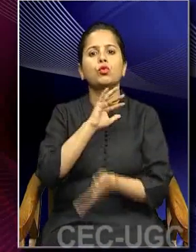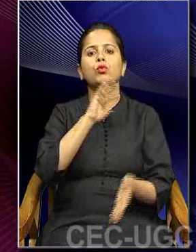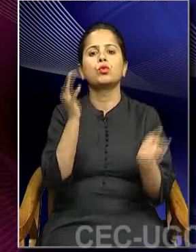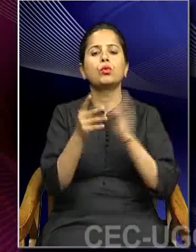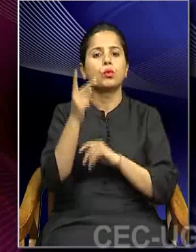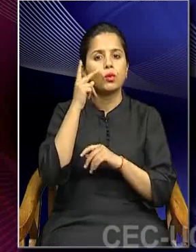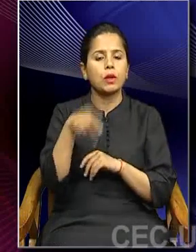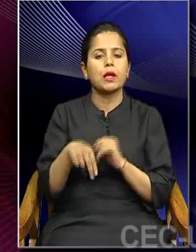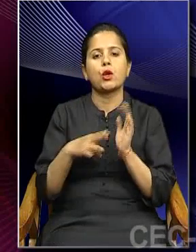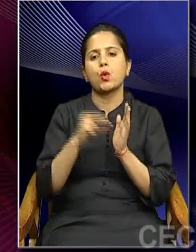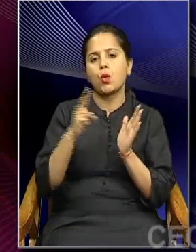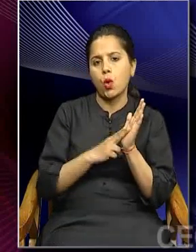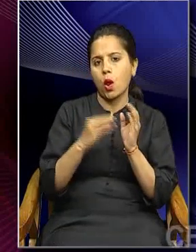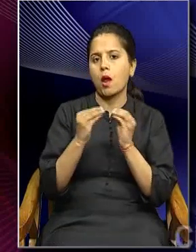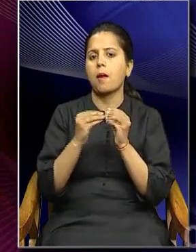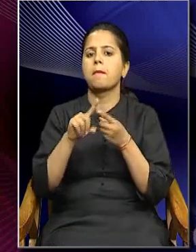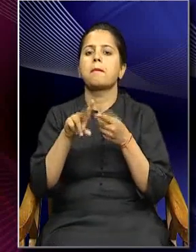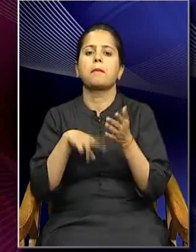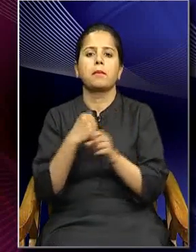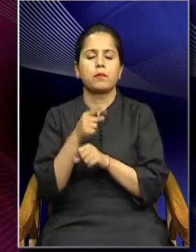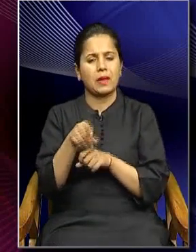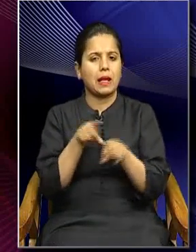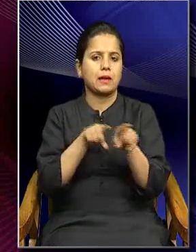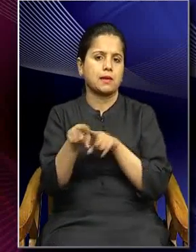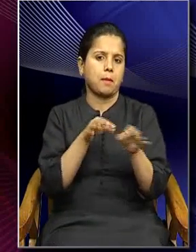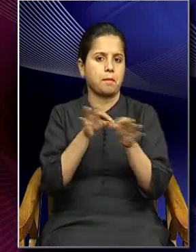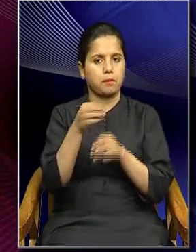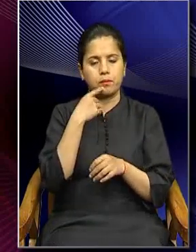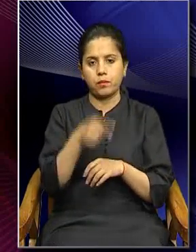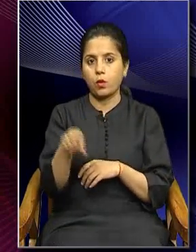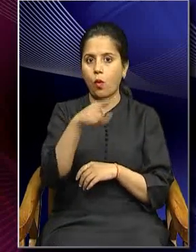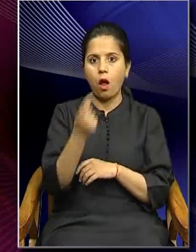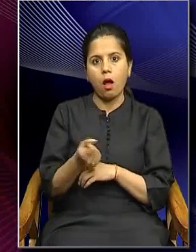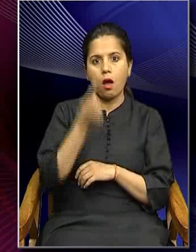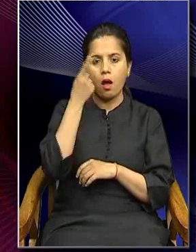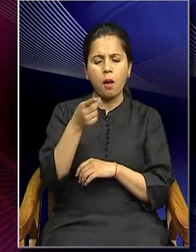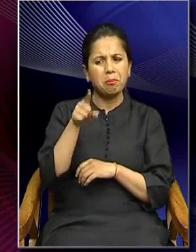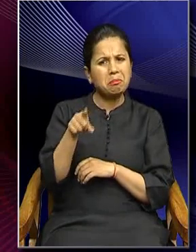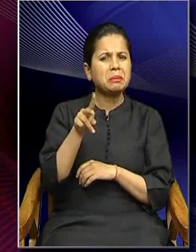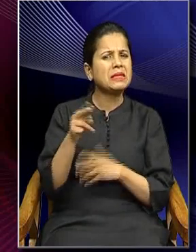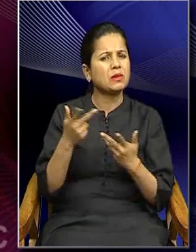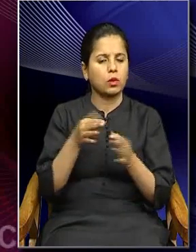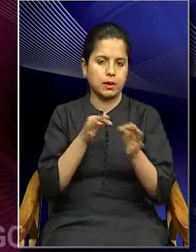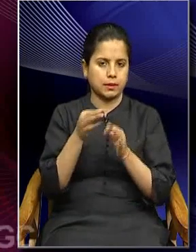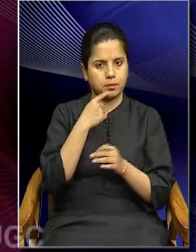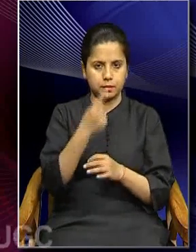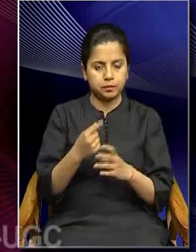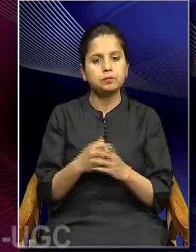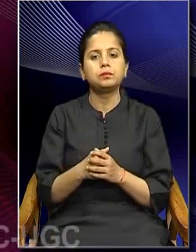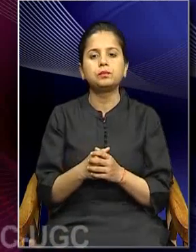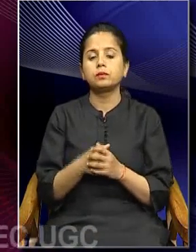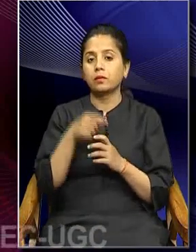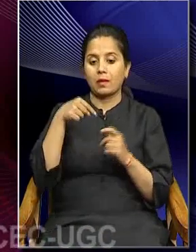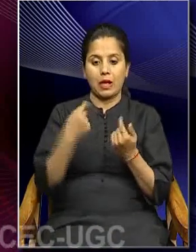of non-being. I will take an example to make you understand what it means. In